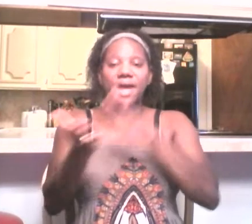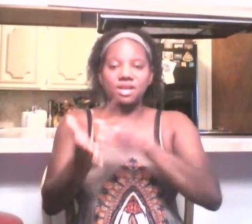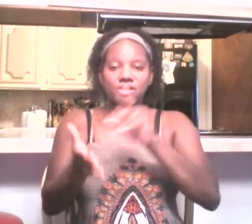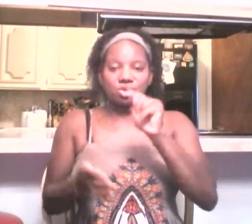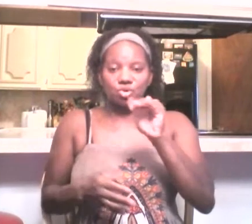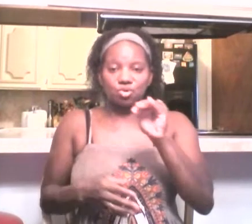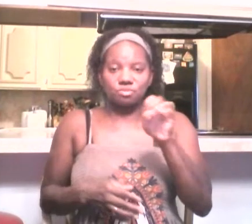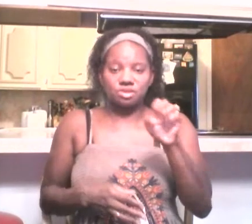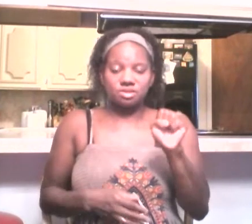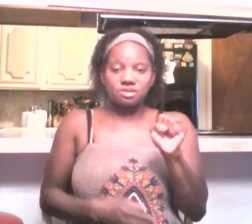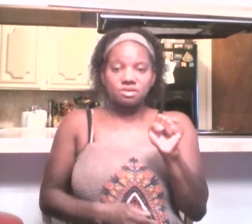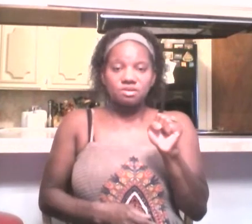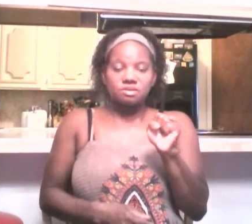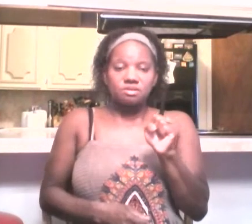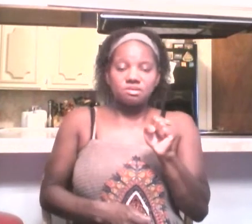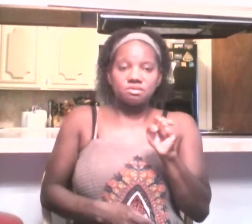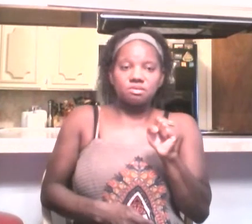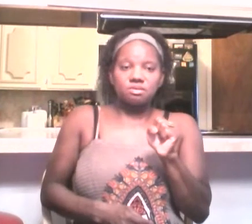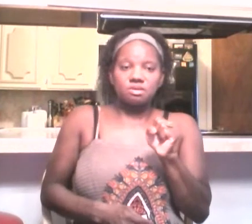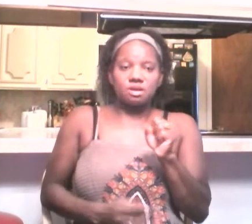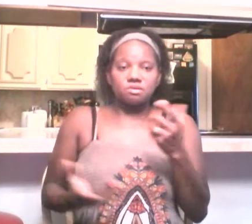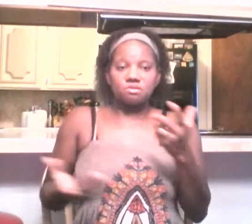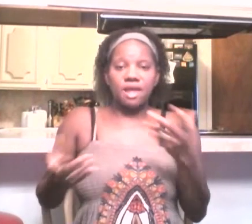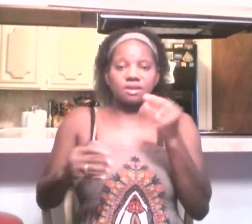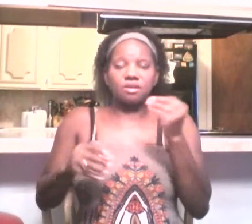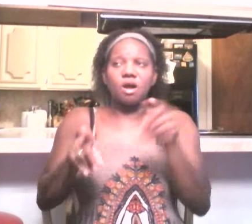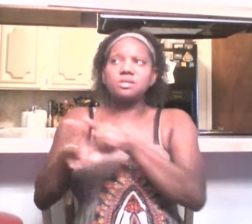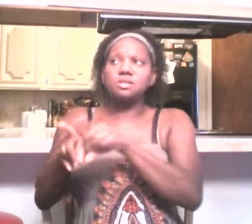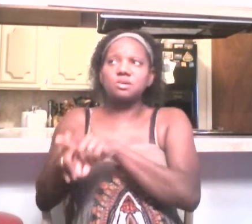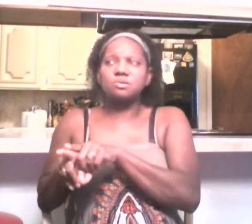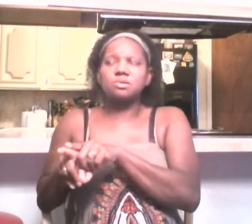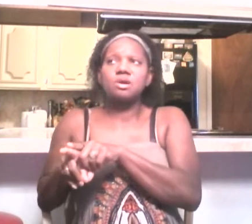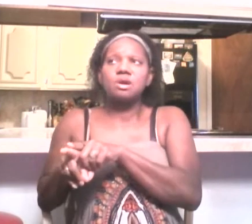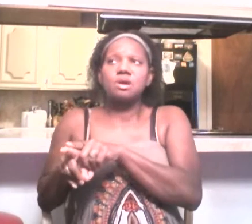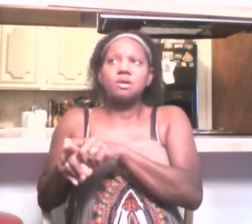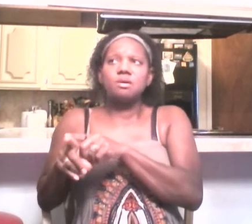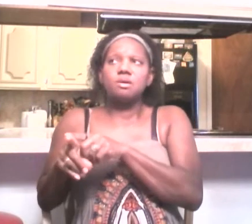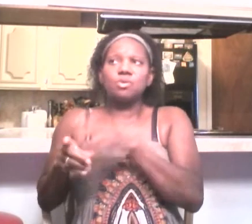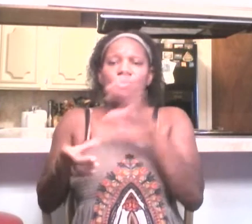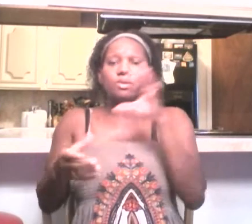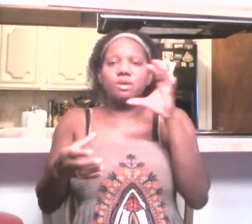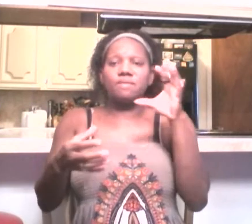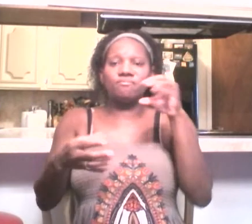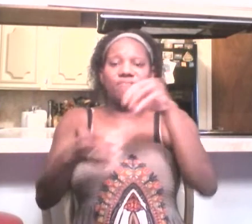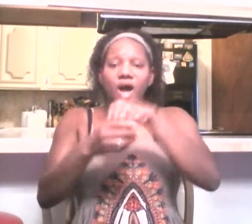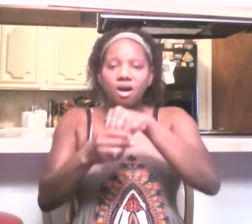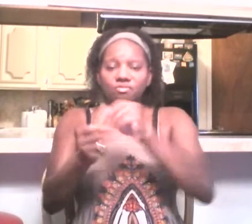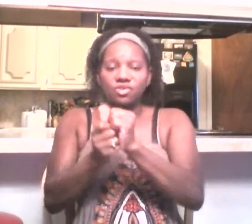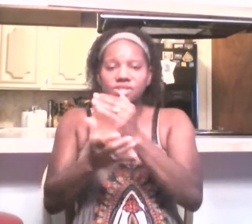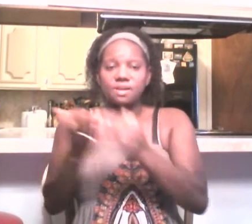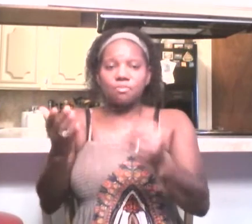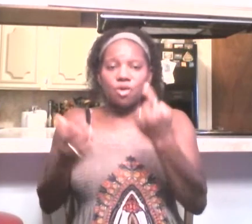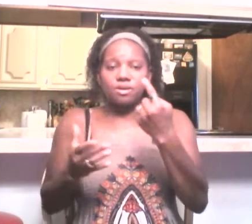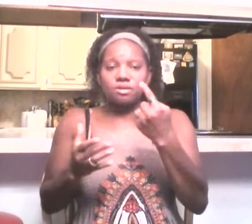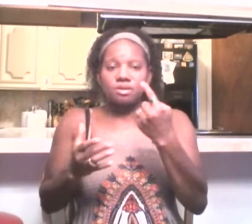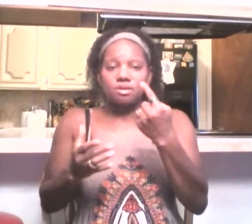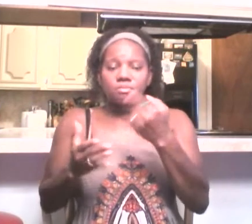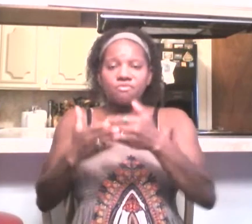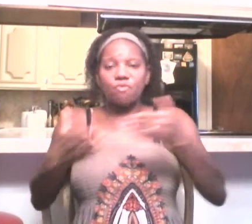bad terms. You know? And then also, when you get involved with someone, before